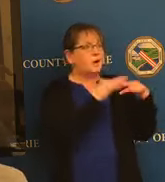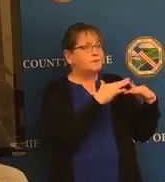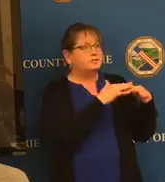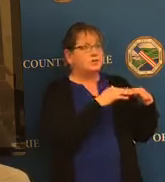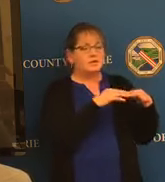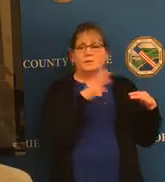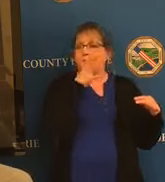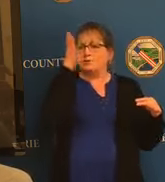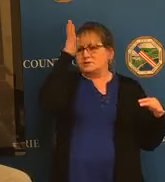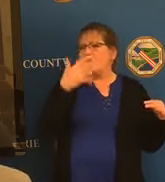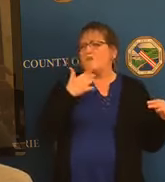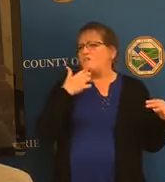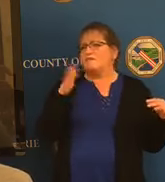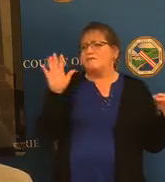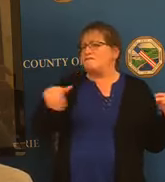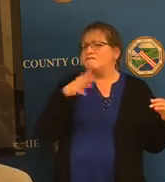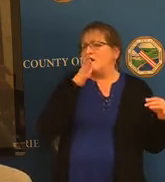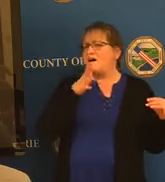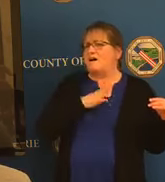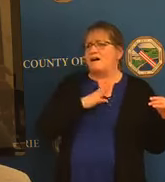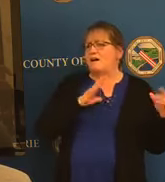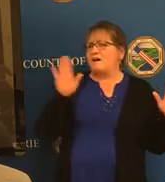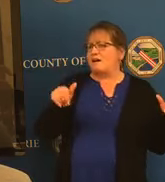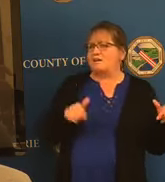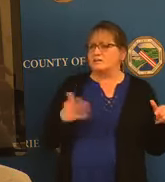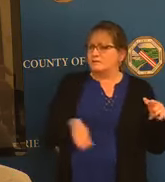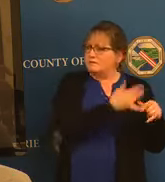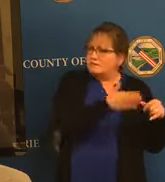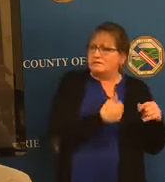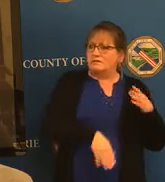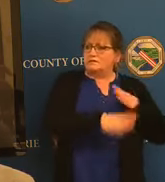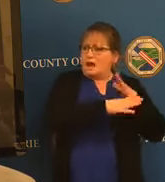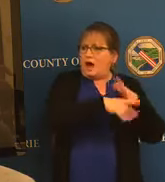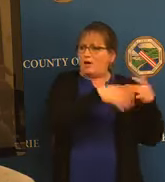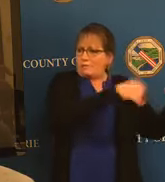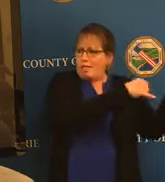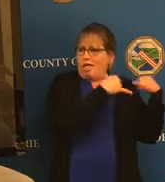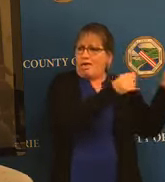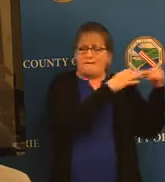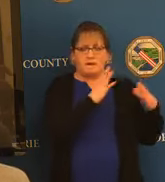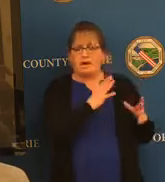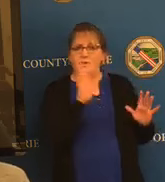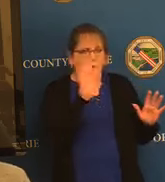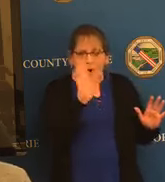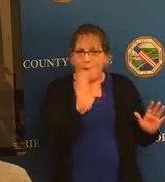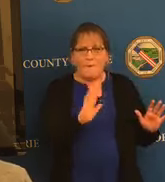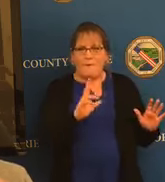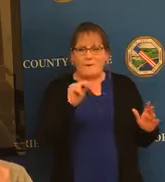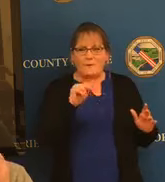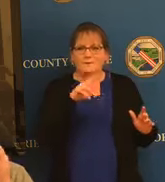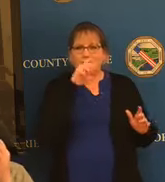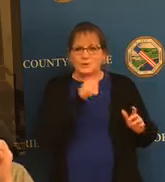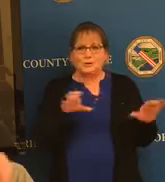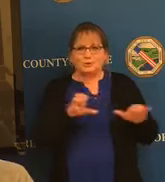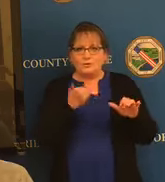a terrible idea. Please don't do it. And now we also have new guidance with regards to construction.